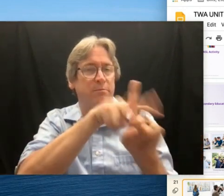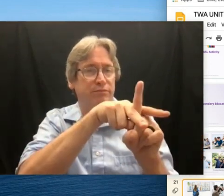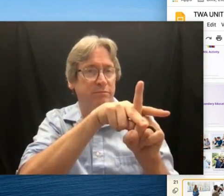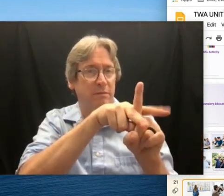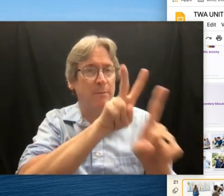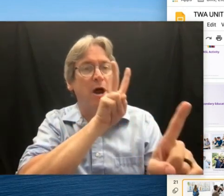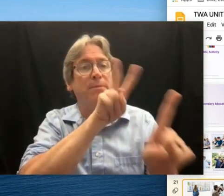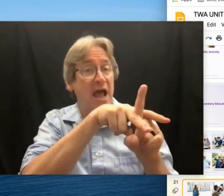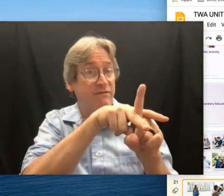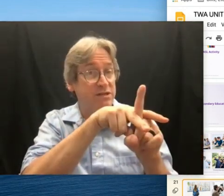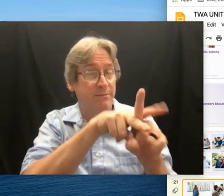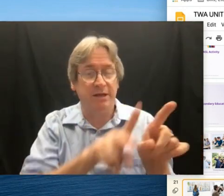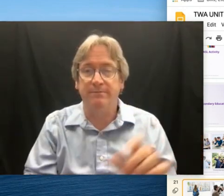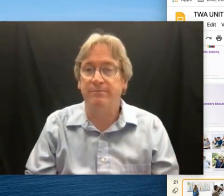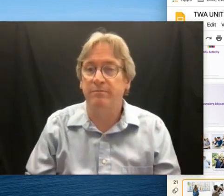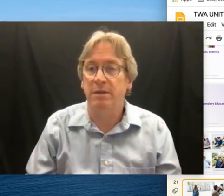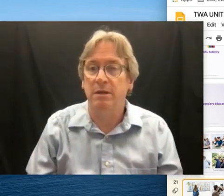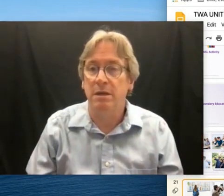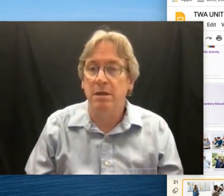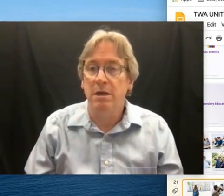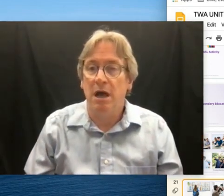in. I'm going to apply for something.